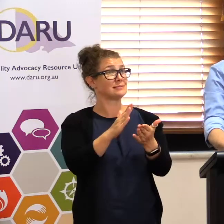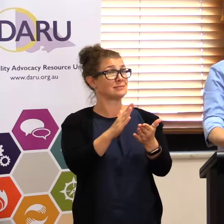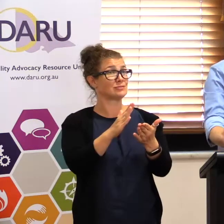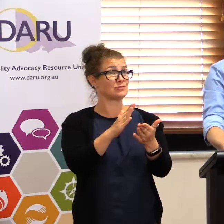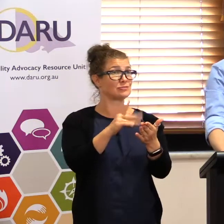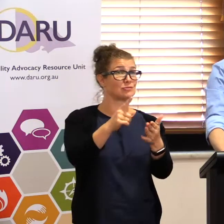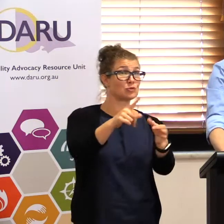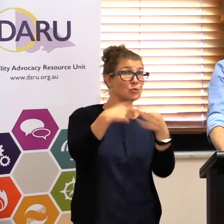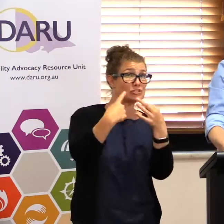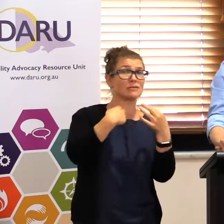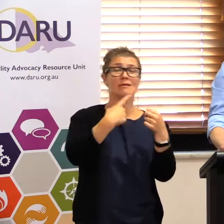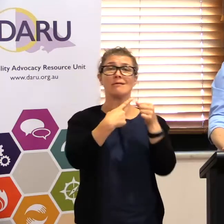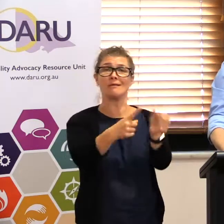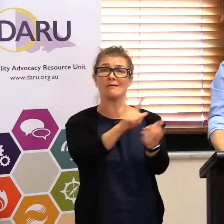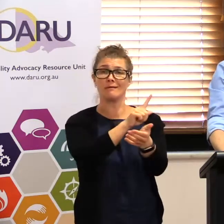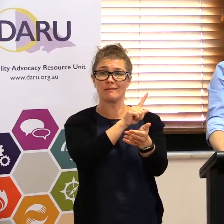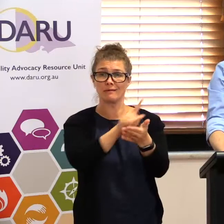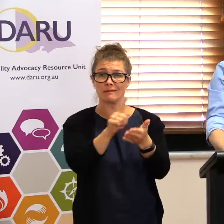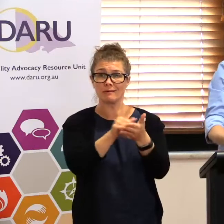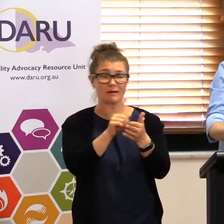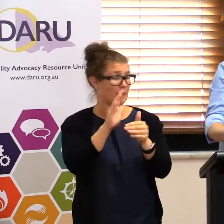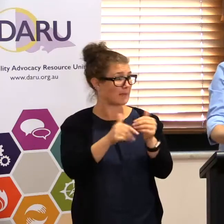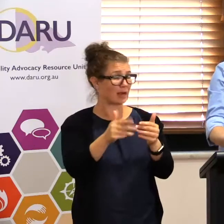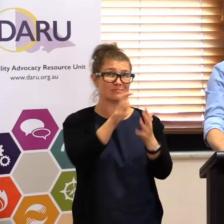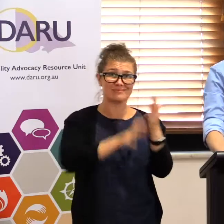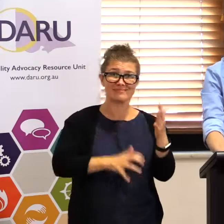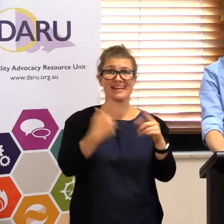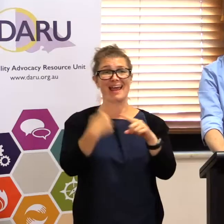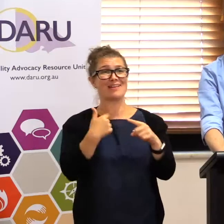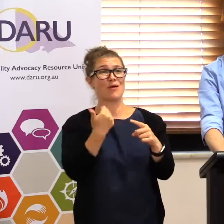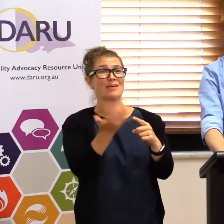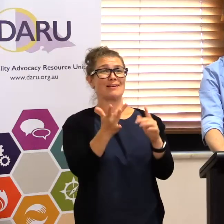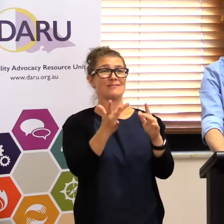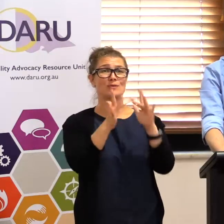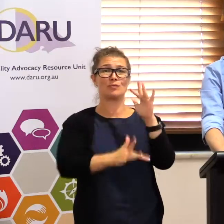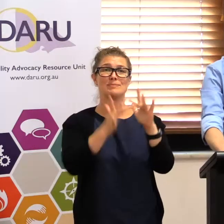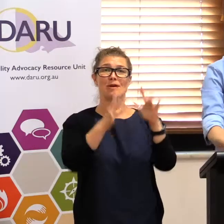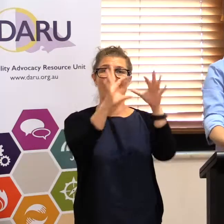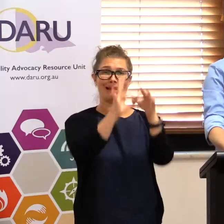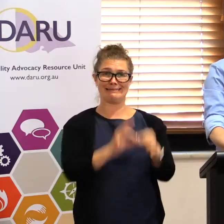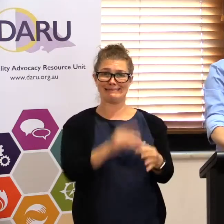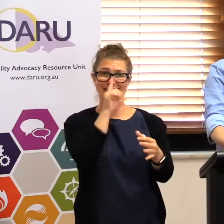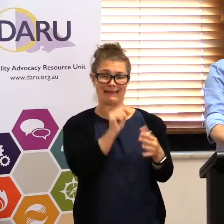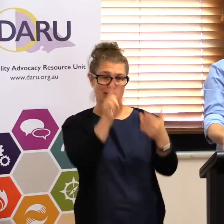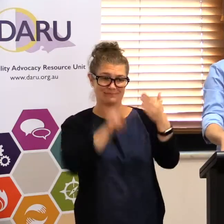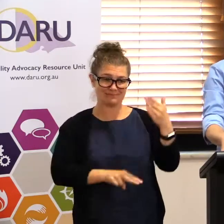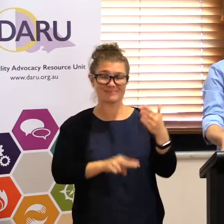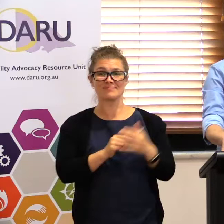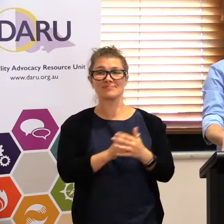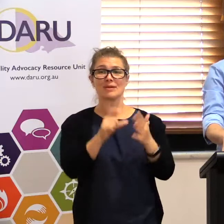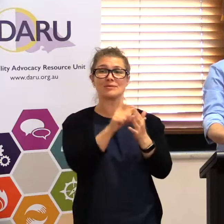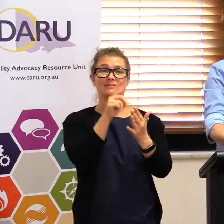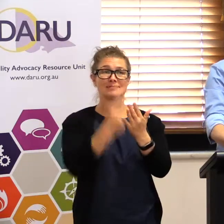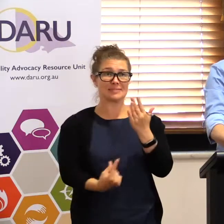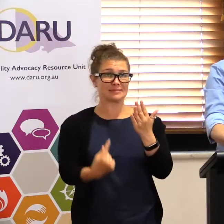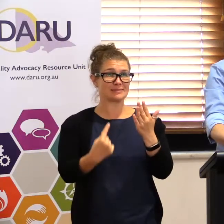also to have follow-up conversations about any of this stuff, and I'll send web links. So the disability employment strategy of the department